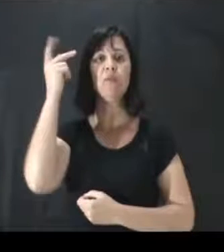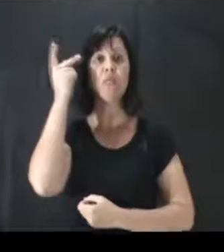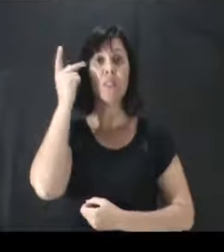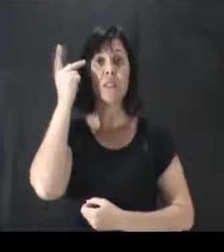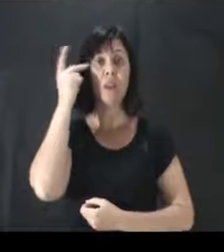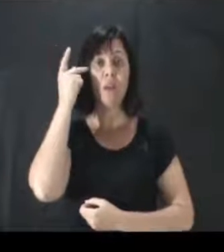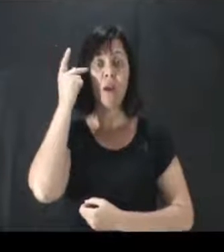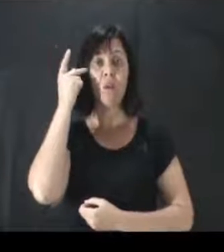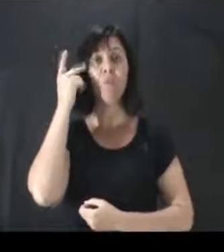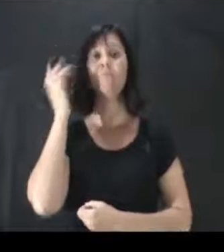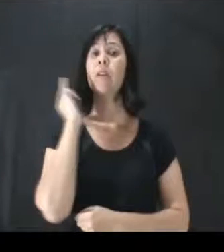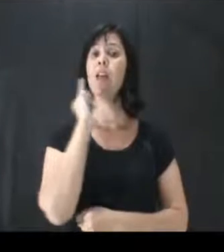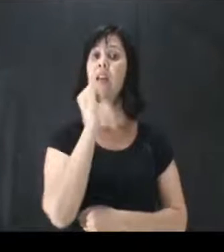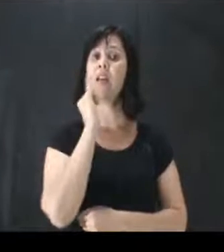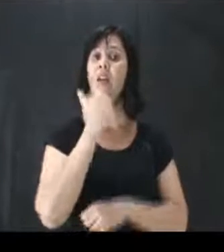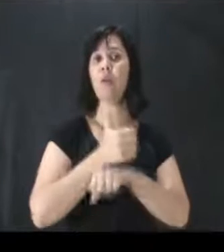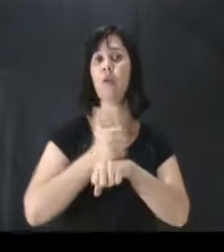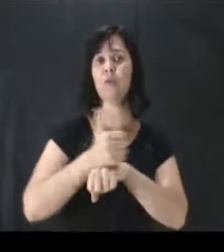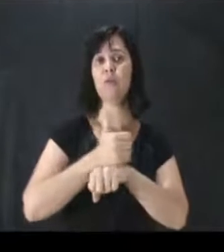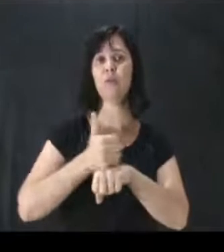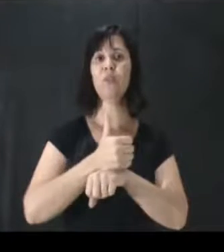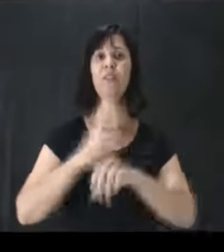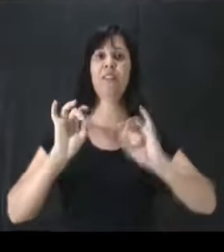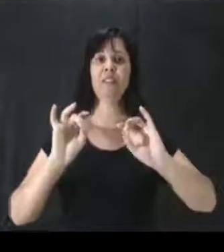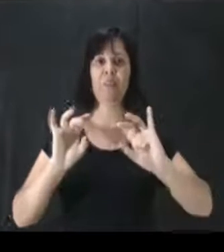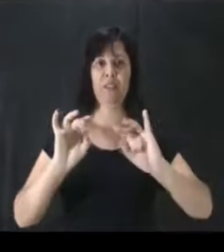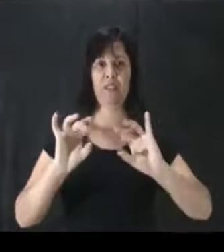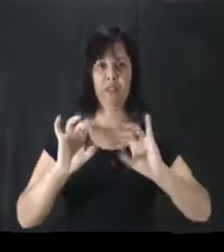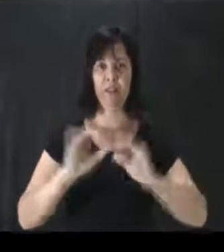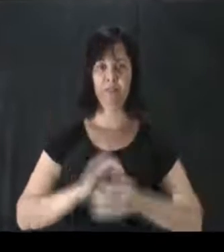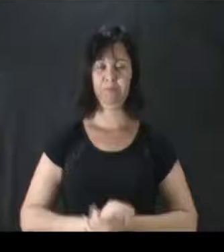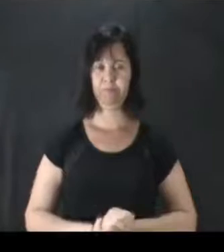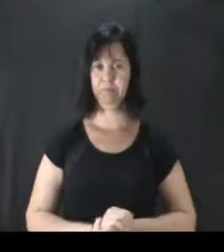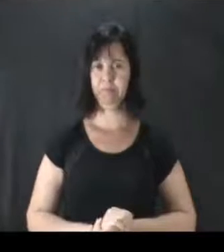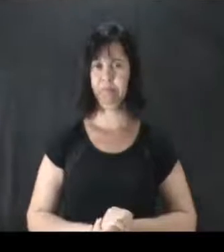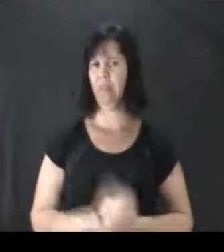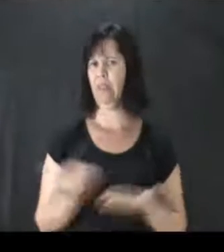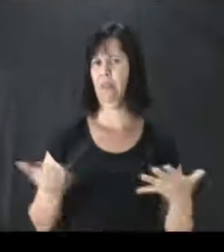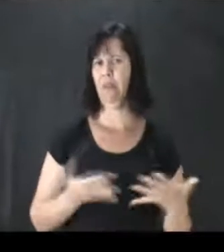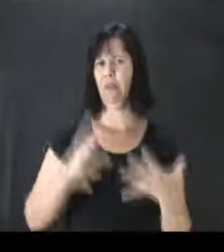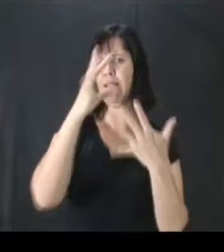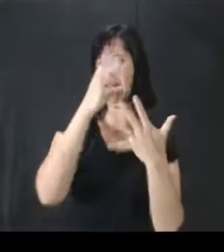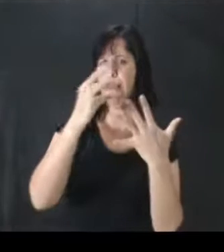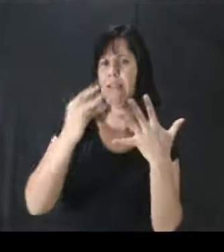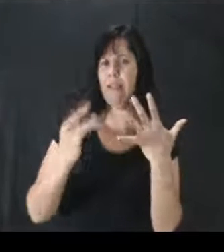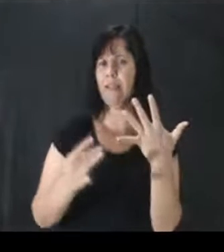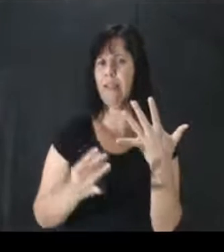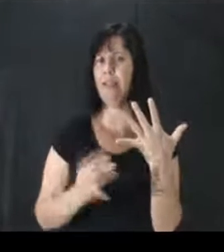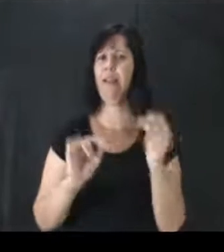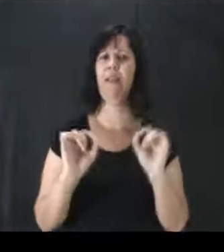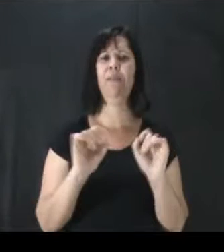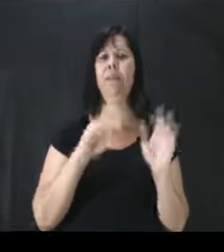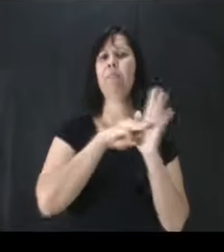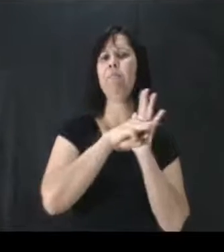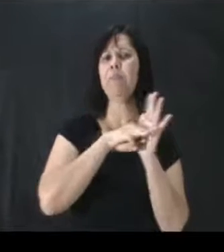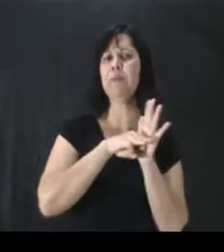in the Municipal School System of São Paulo, Specialized Professionals Narratives. I'm not going to present